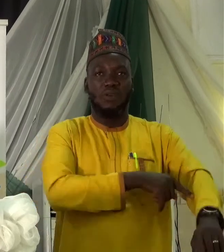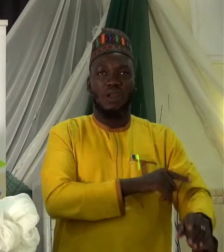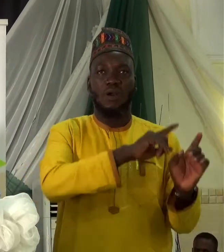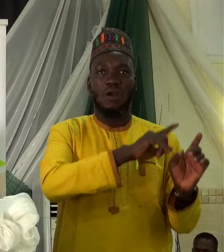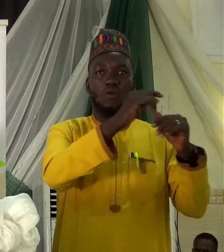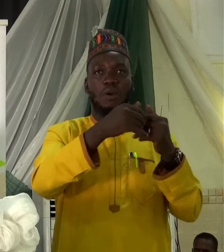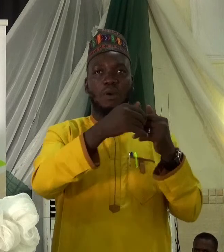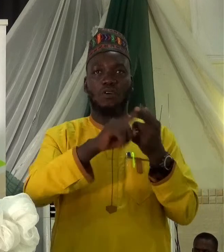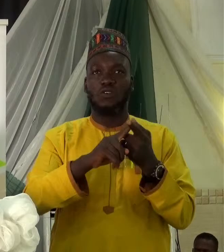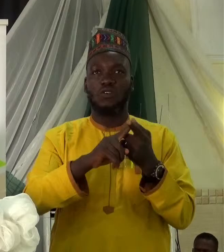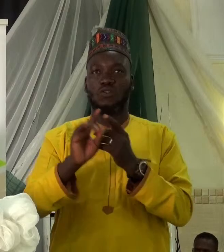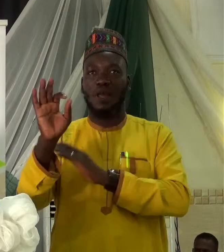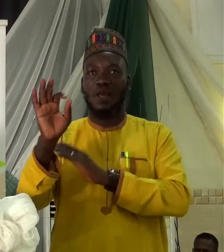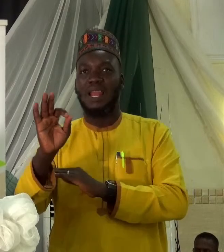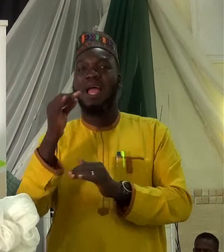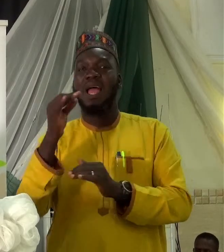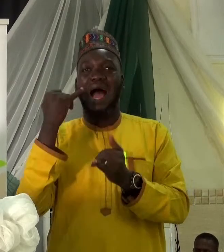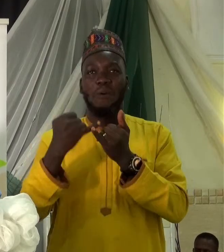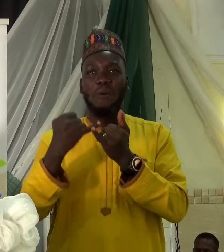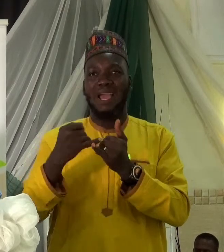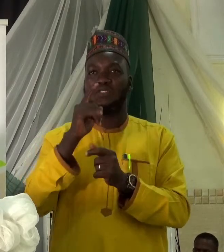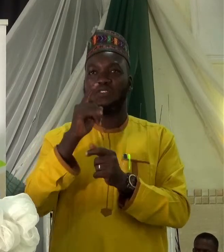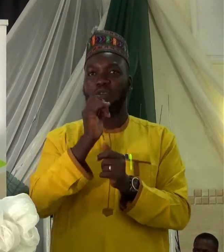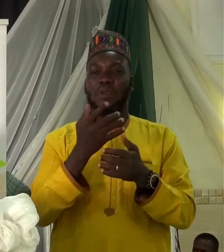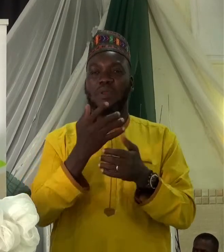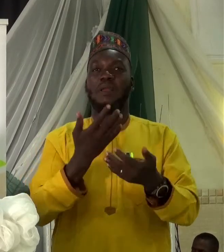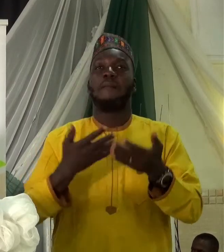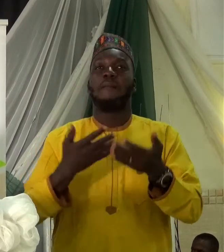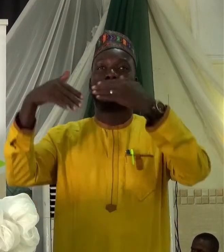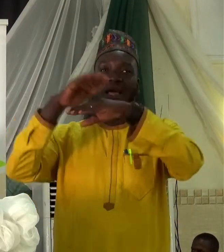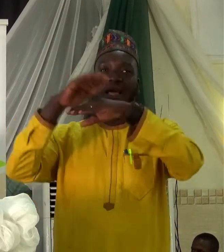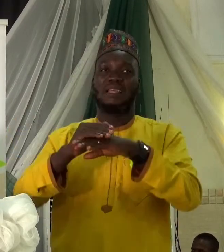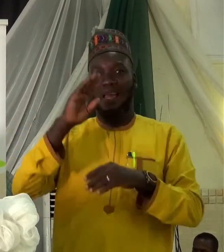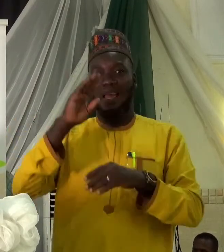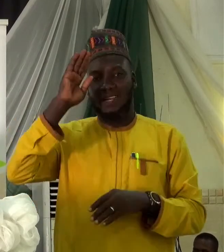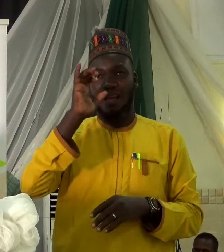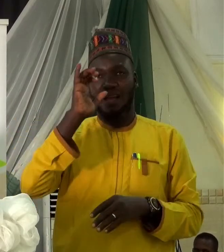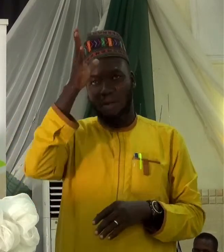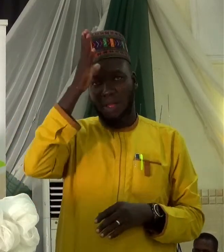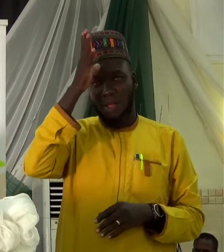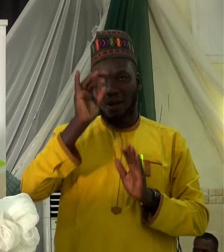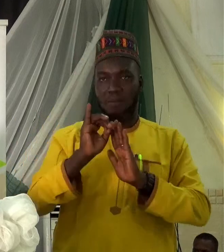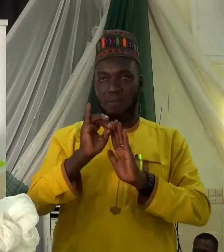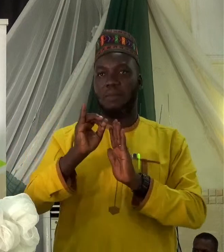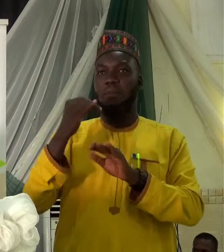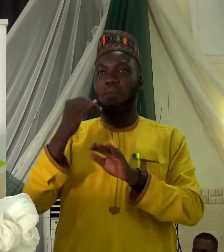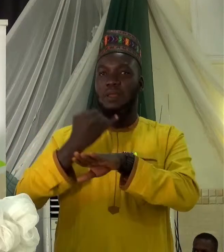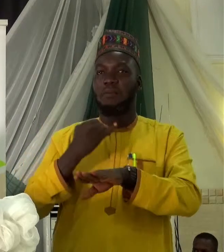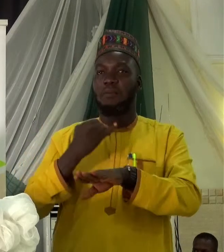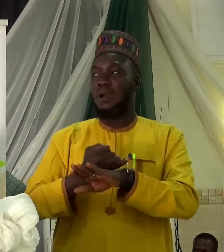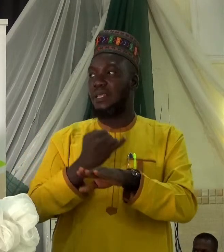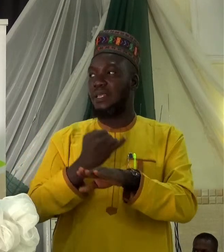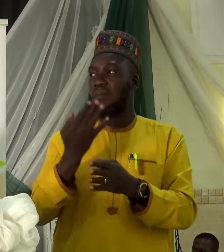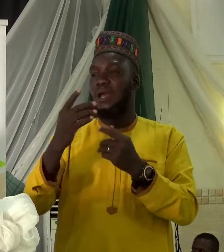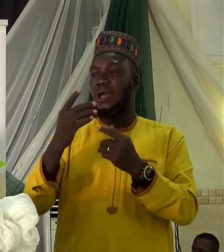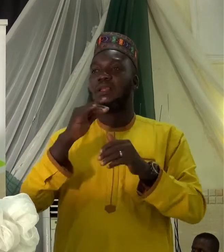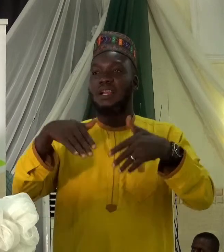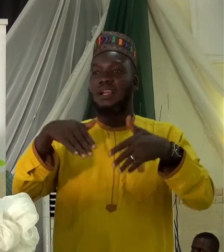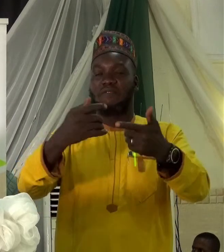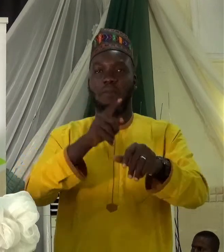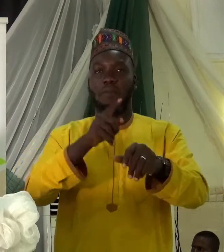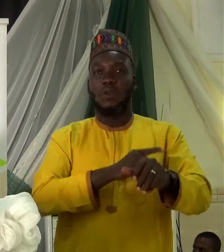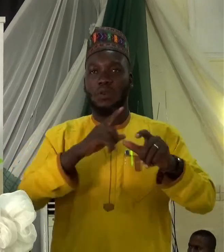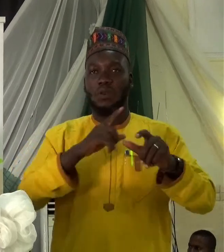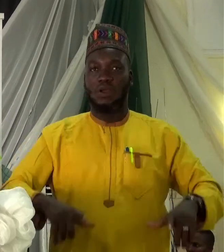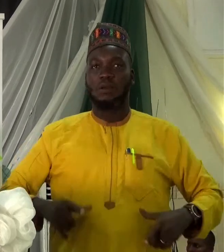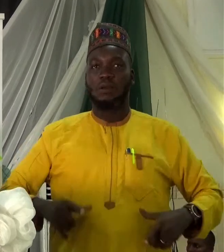alijana ni ojo ile wa mo ki baba wa imamu ole badan olorun je mi won ogun fun wa ati gbogbo mi mo won mo ki